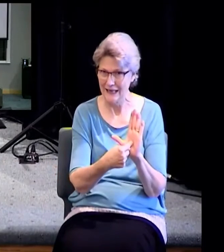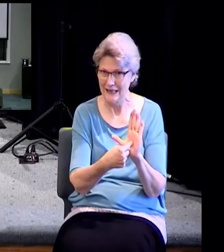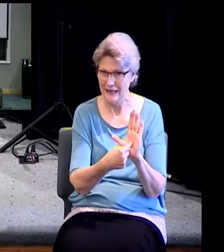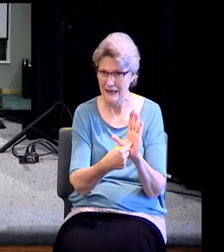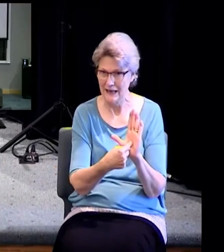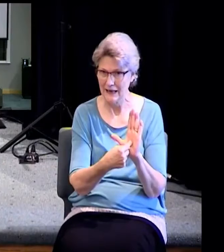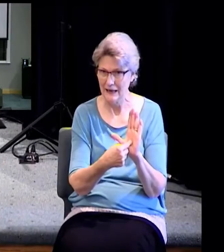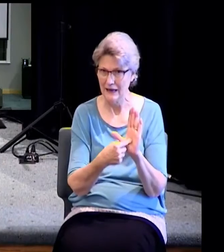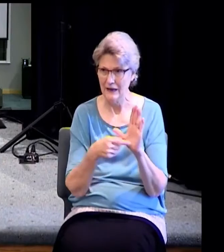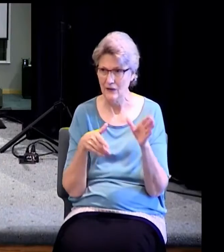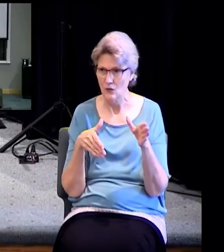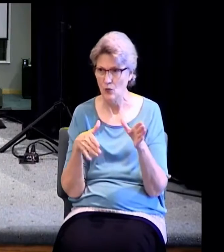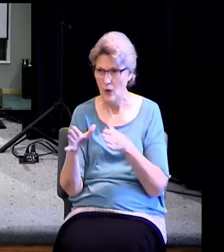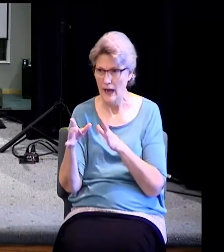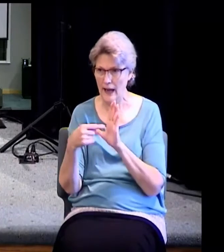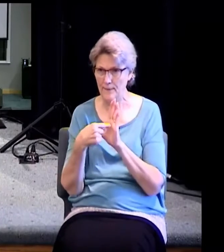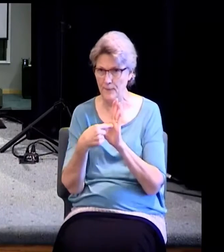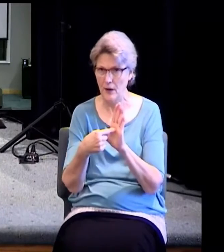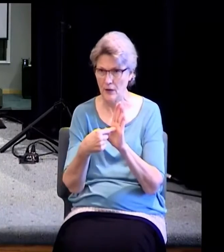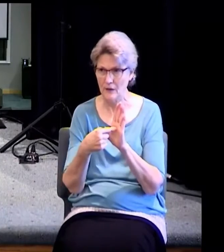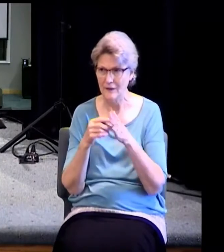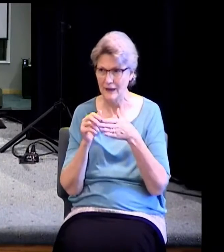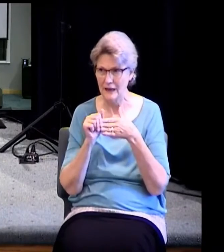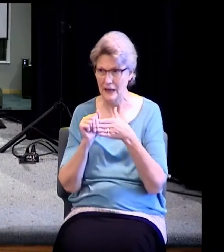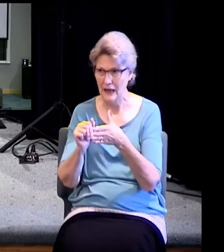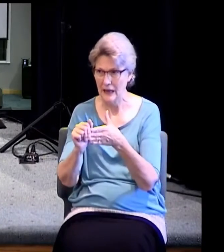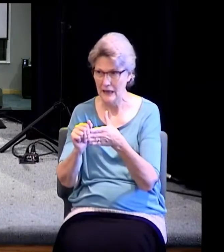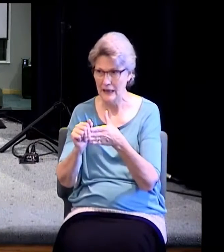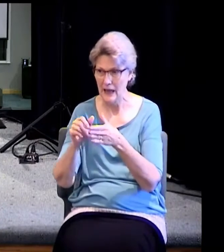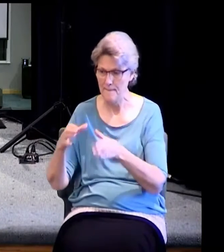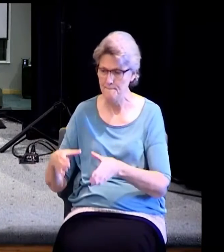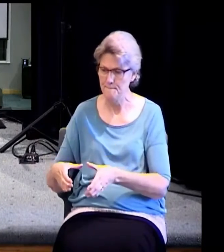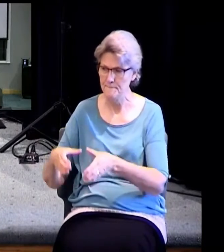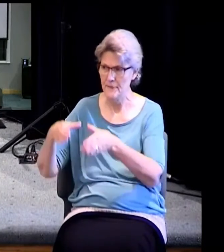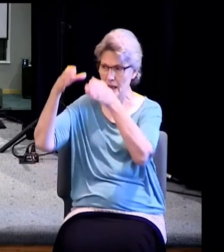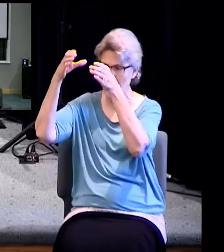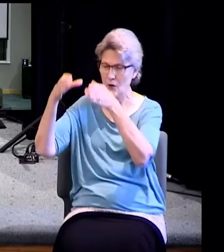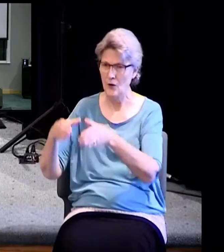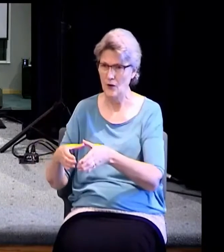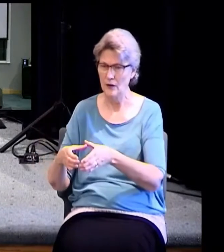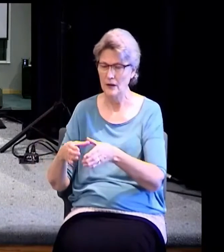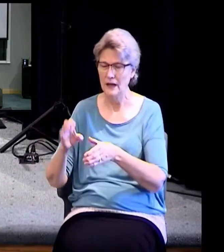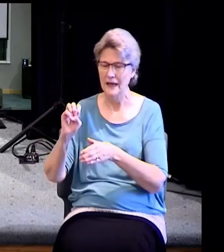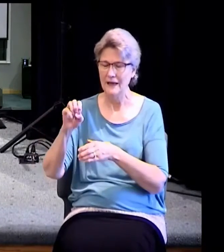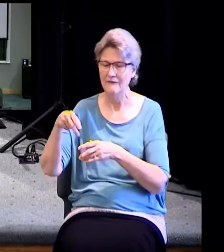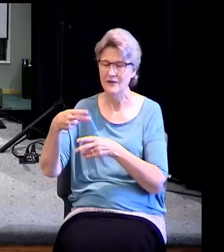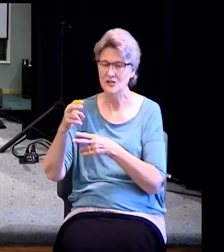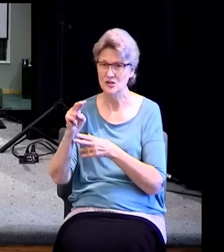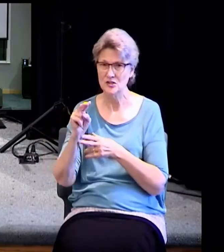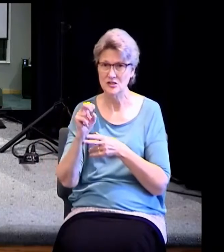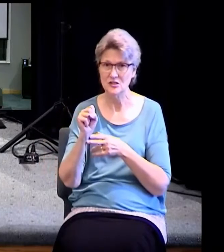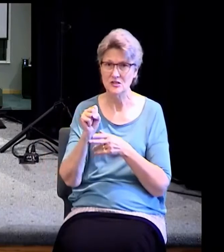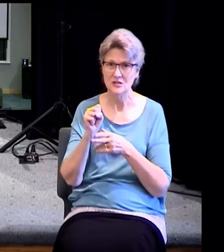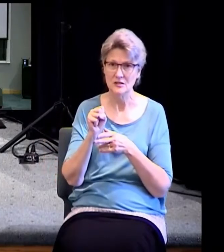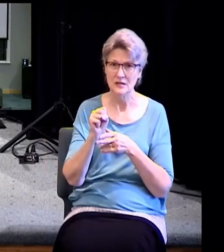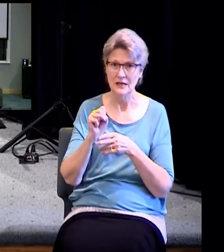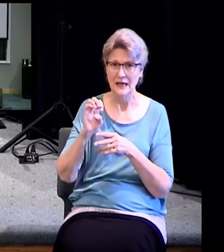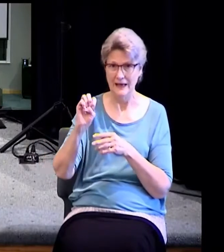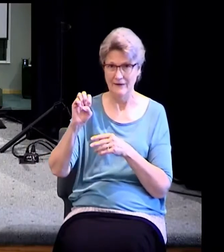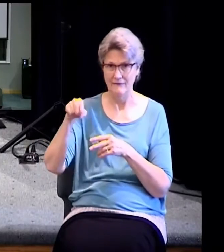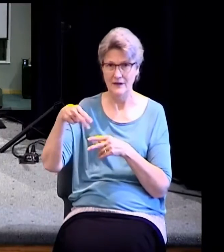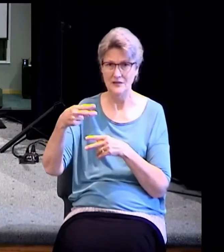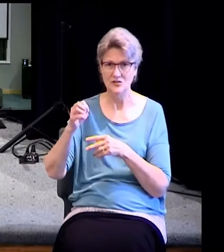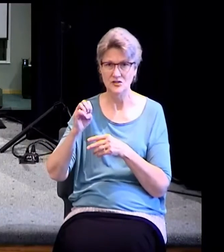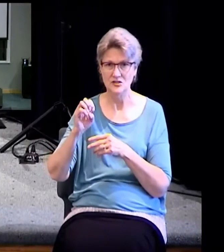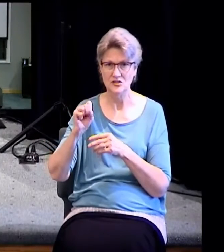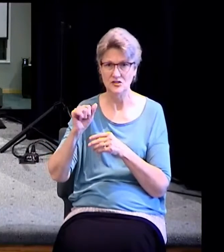the way mark, the guiding pillar. Ephesians chapter 1, verse 13 says that we